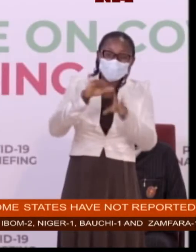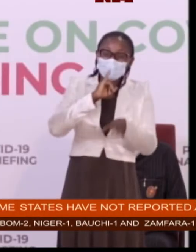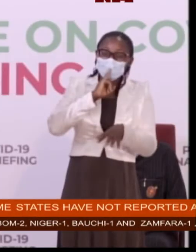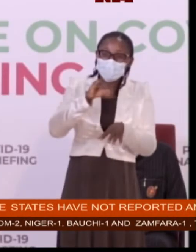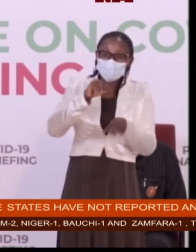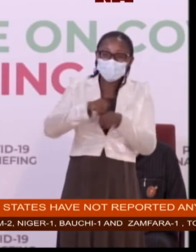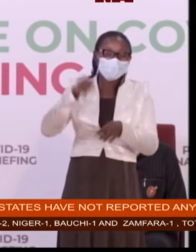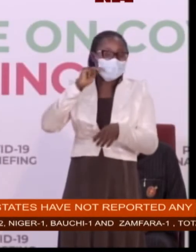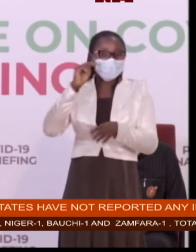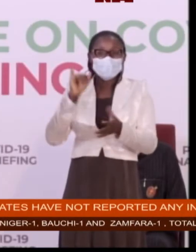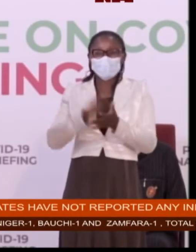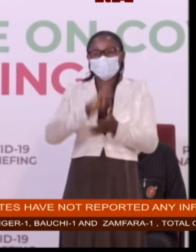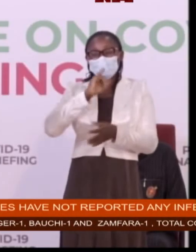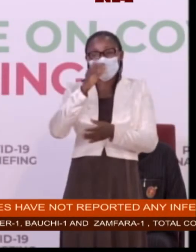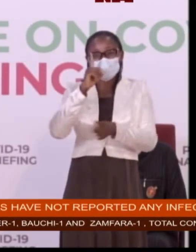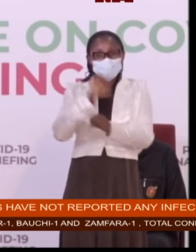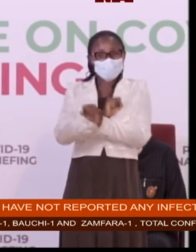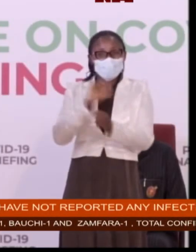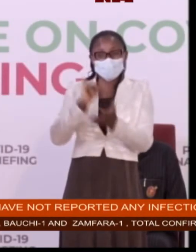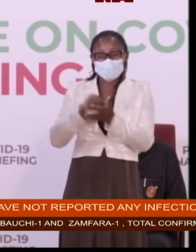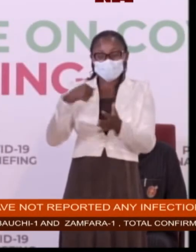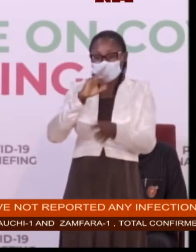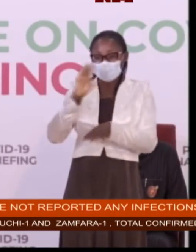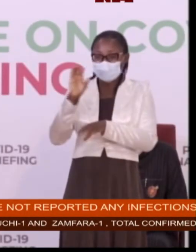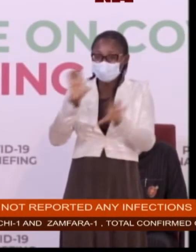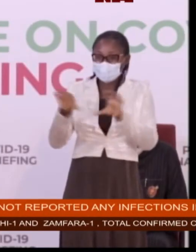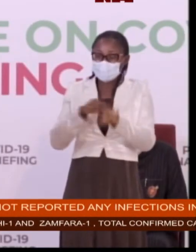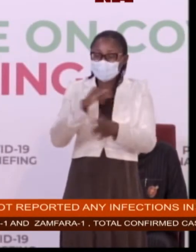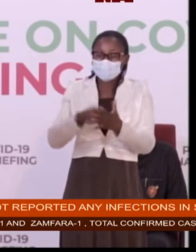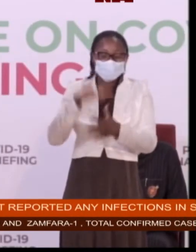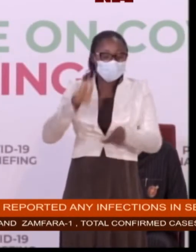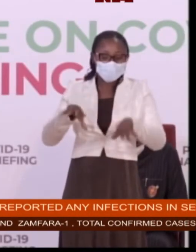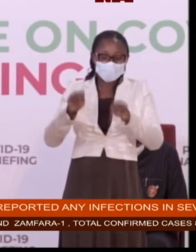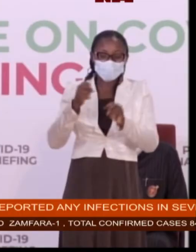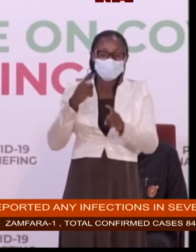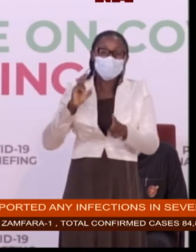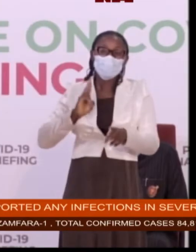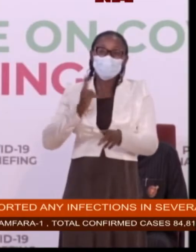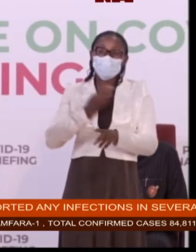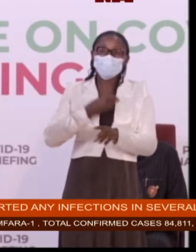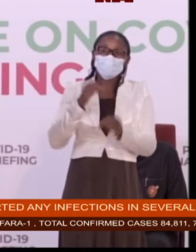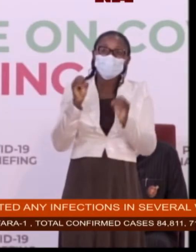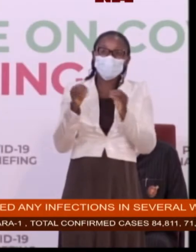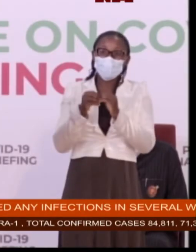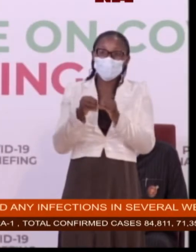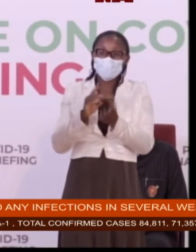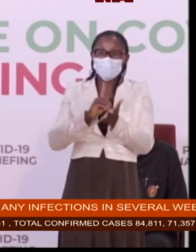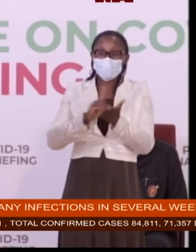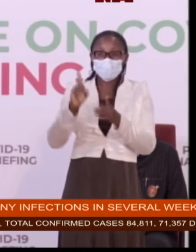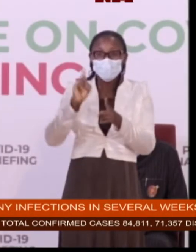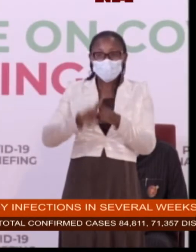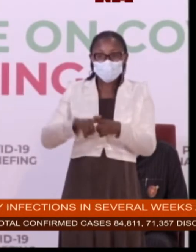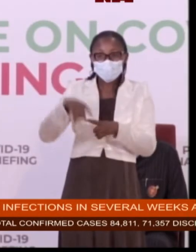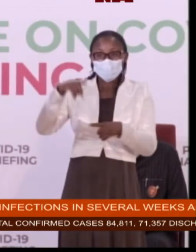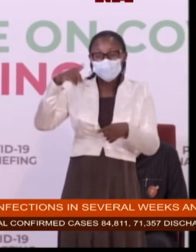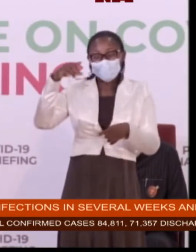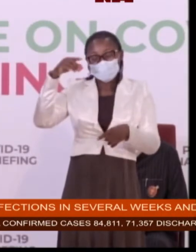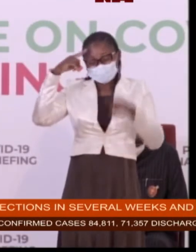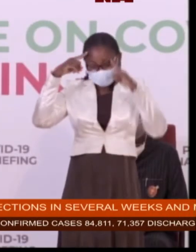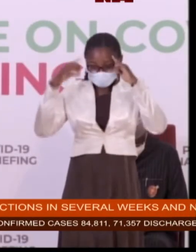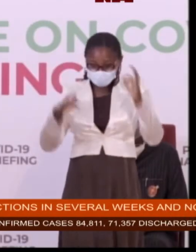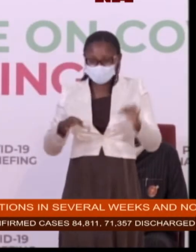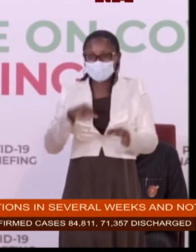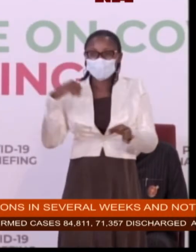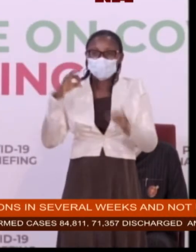So that's work that is ongoing. It will take us a couple of weeks to have enough samples to analyze and to then define whether we have this